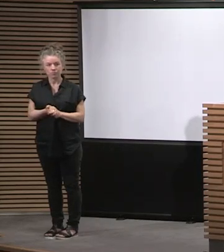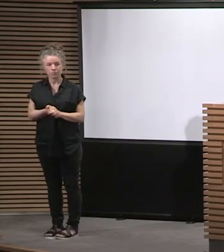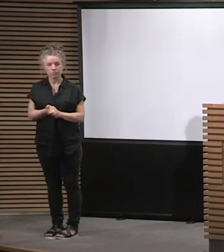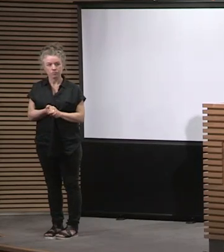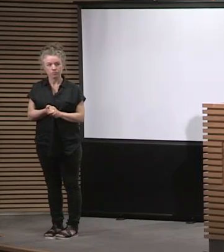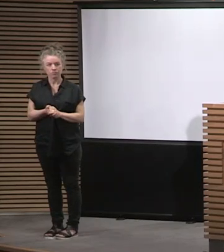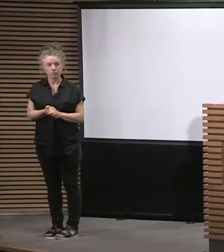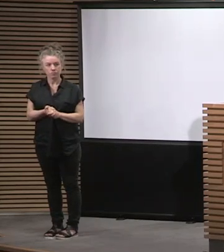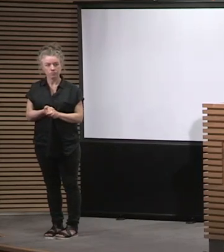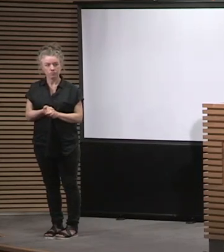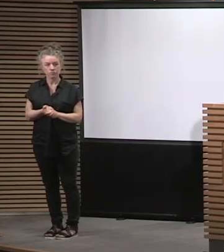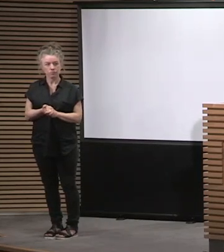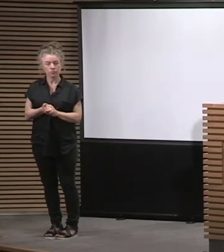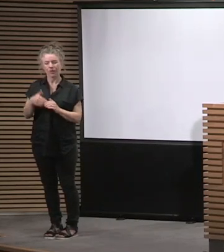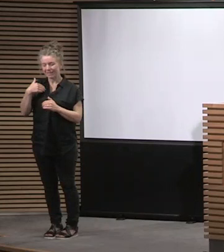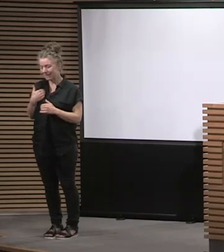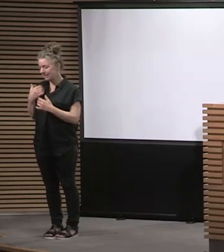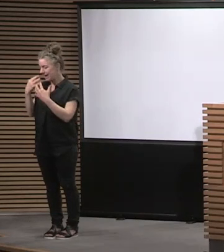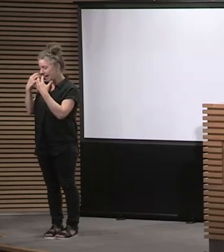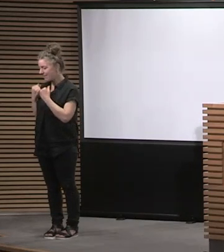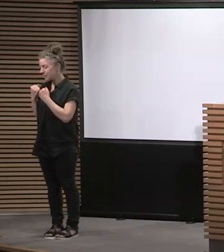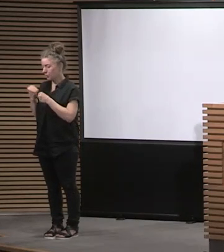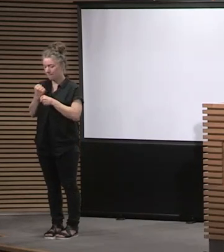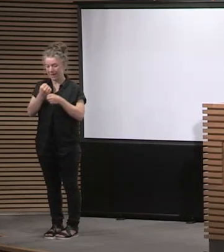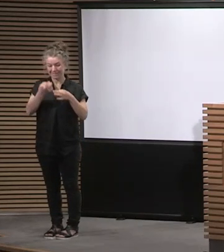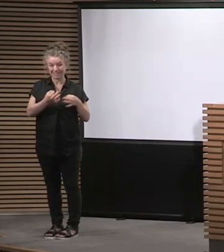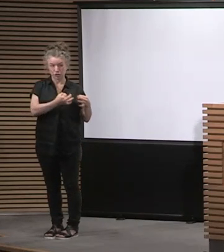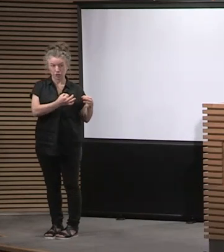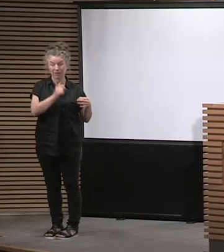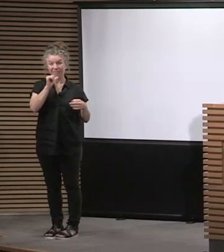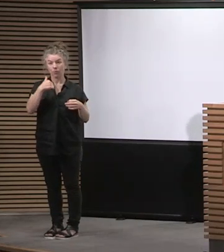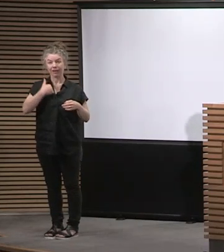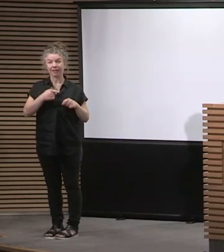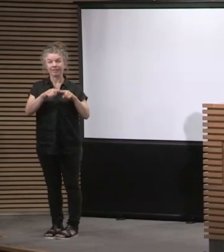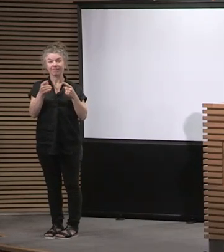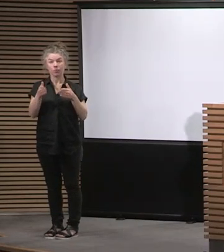health perspective about informing decisions if we needed to do things differently,